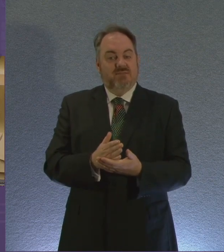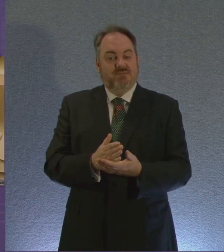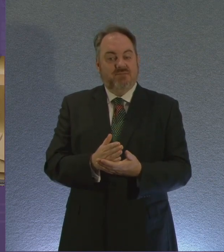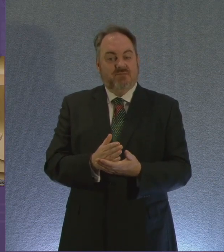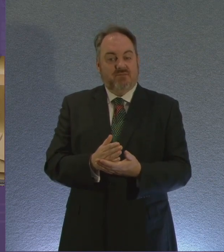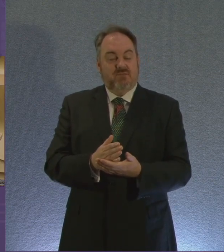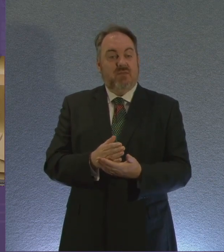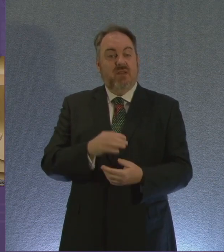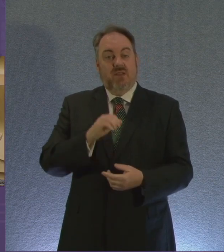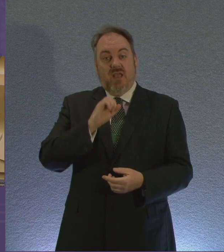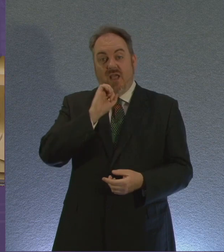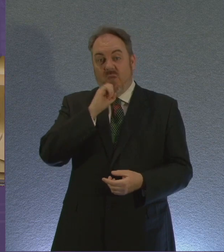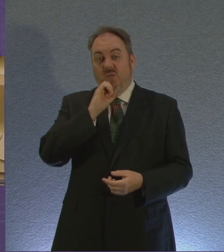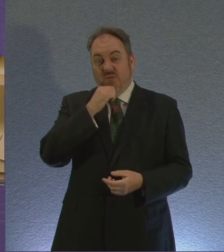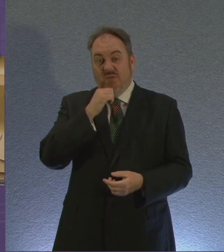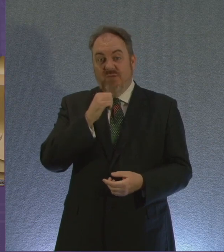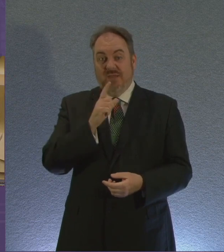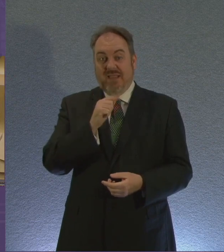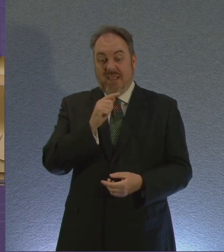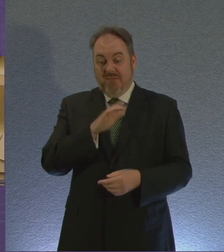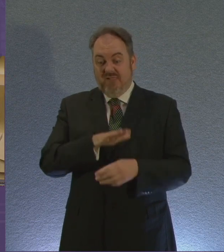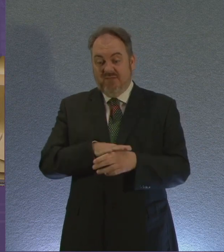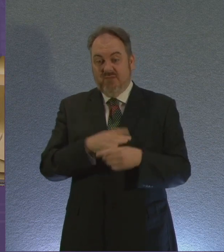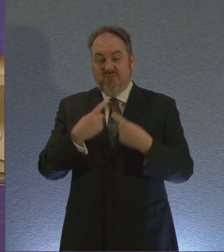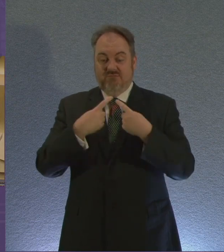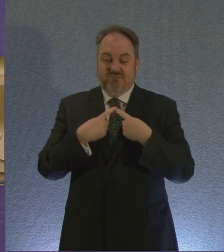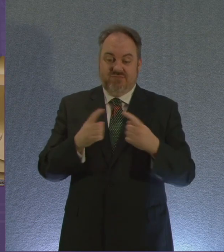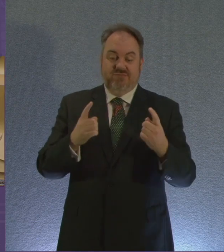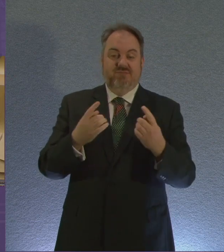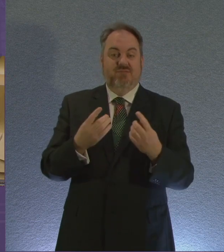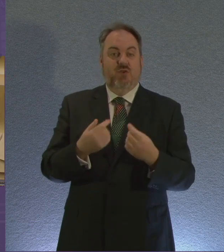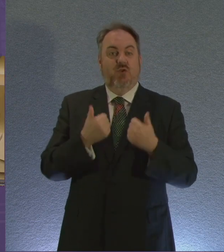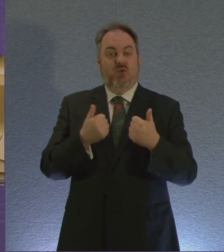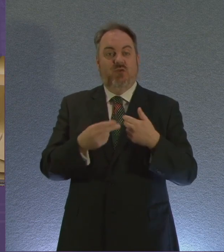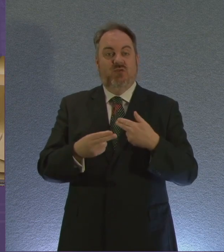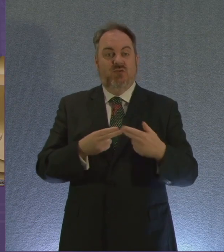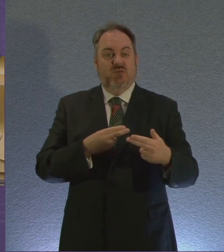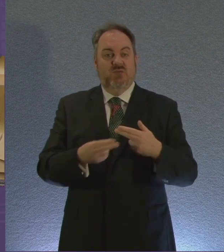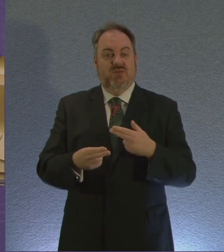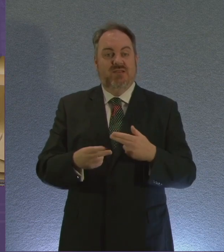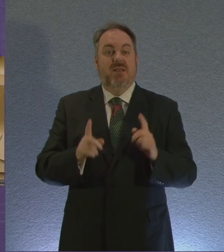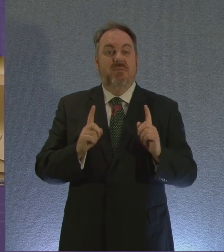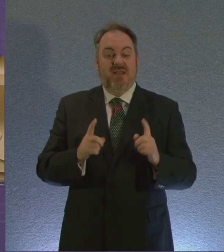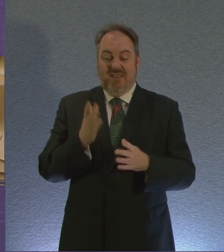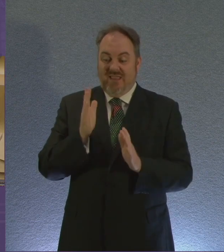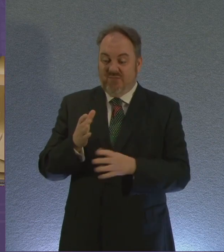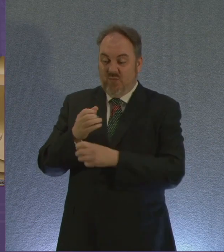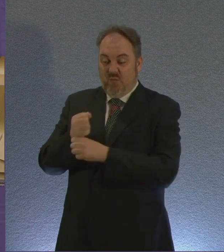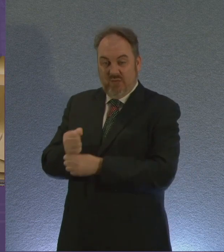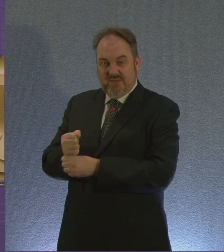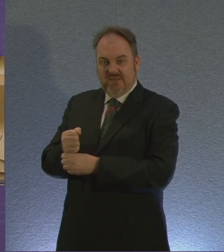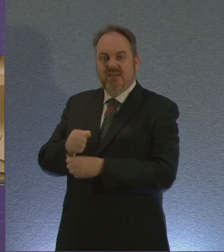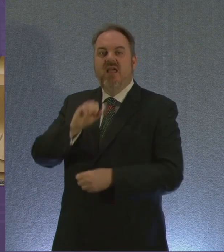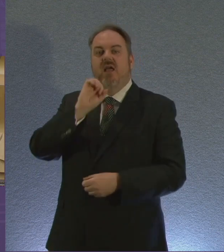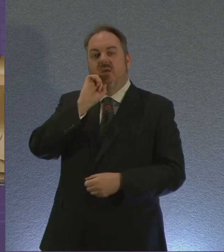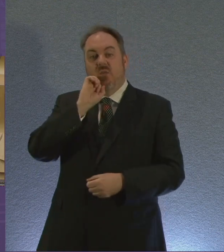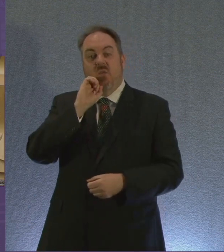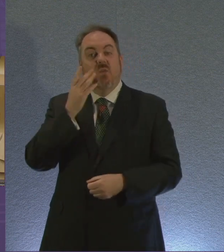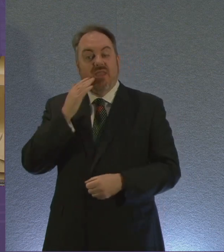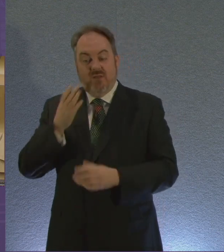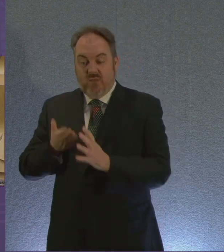have provided much hope for people. We do intend, obviously, to do that at the earliest opportunity once we are able to do